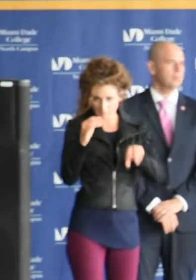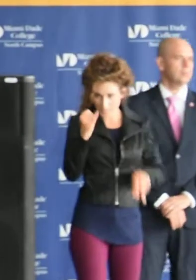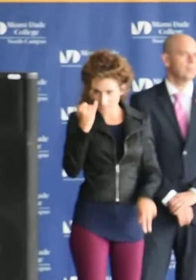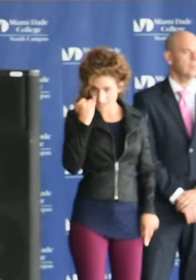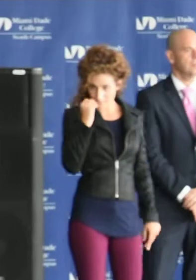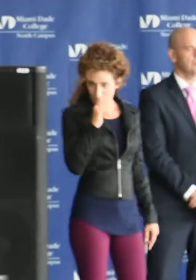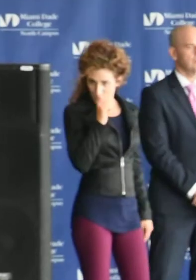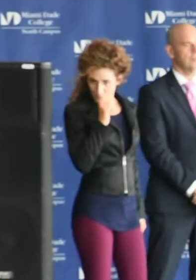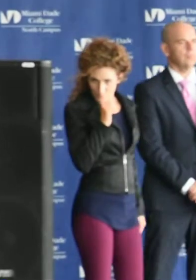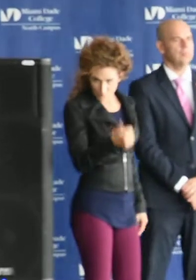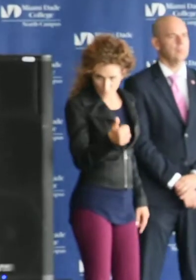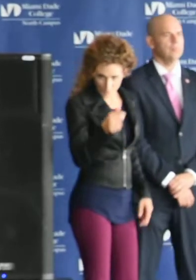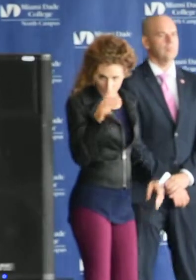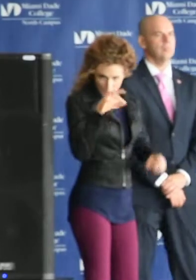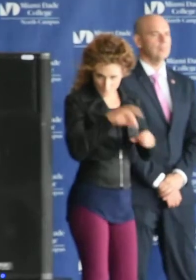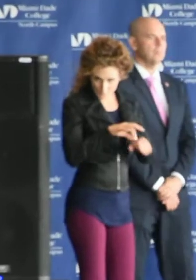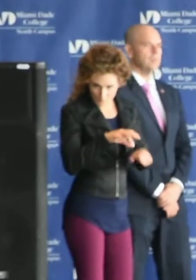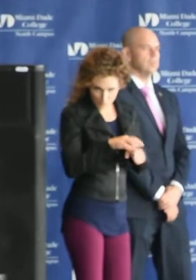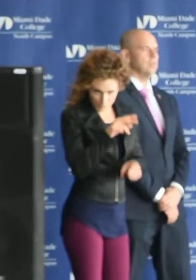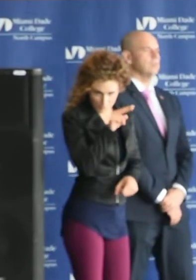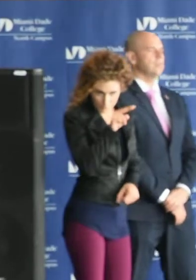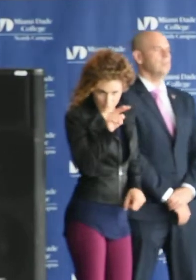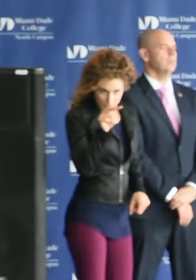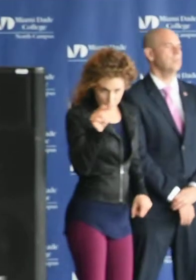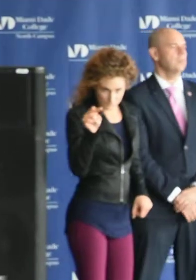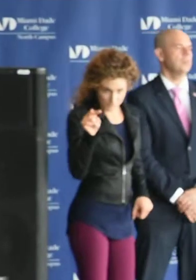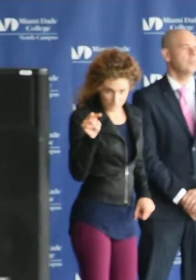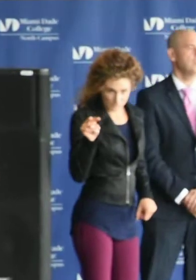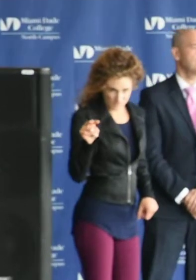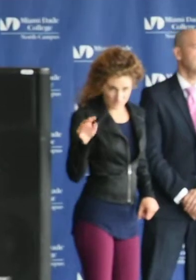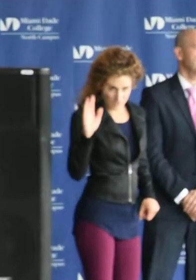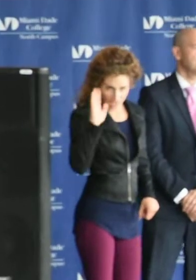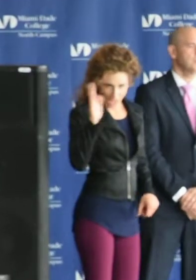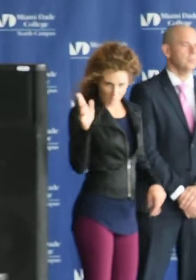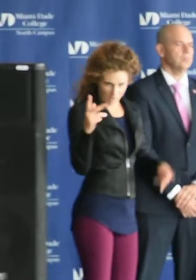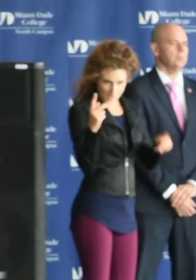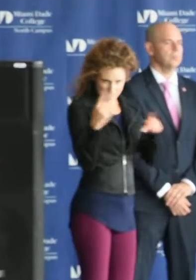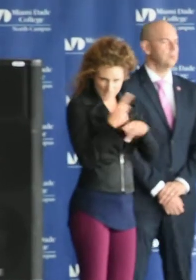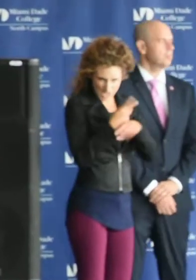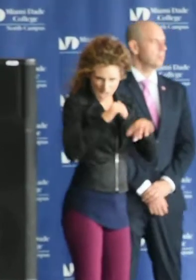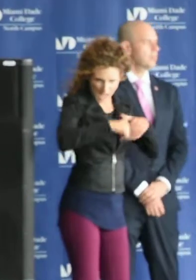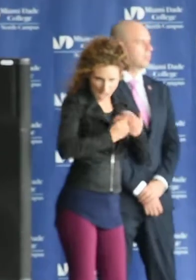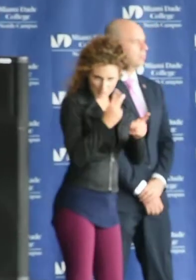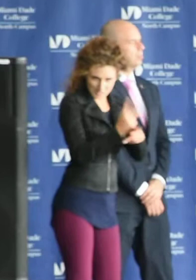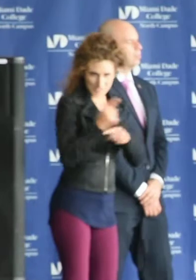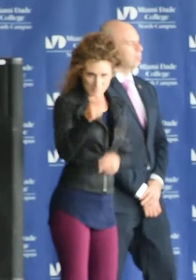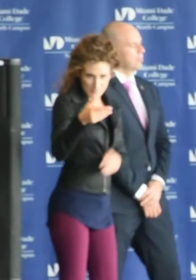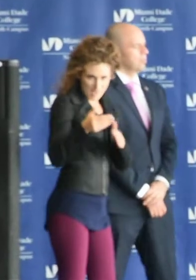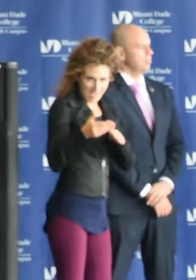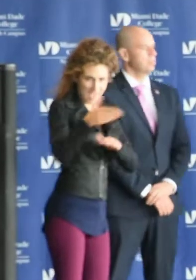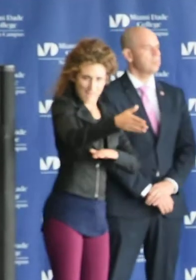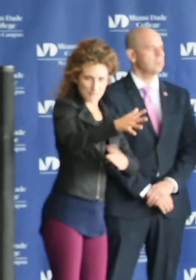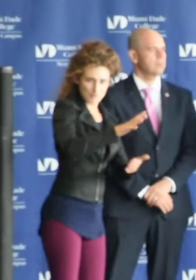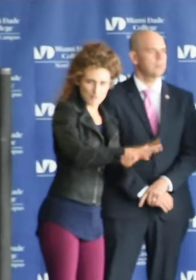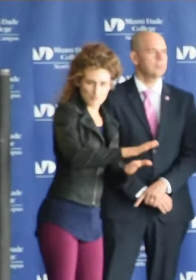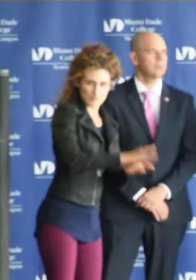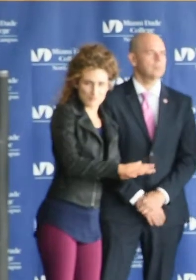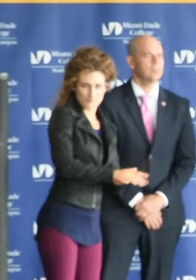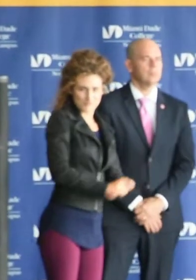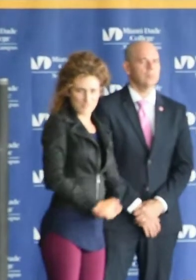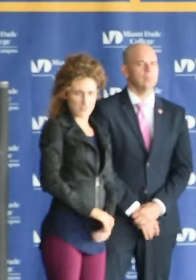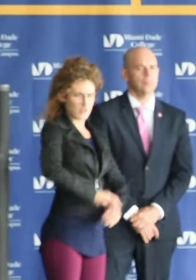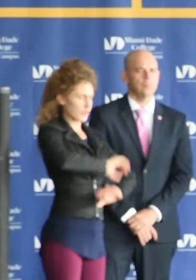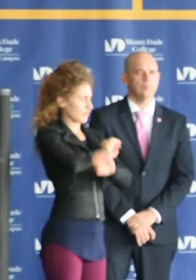don't vote, I'm going to figure out a way to keep you after school. No reason for